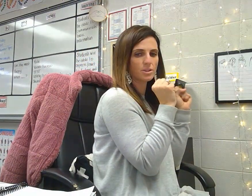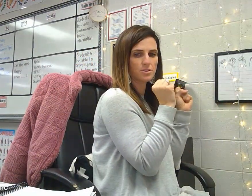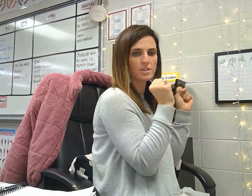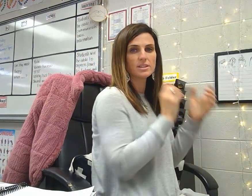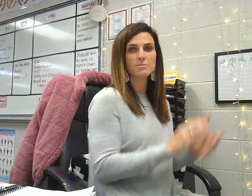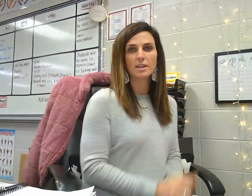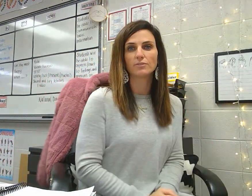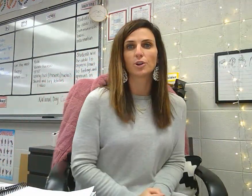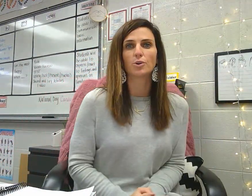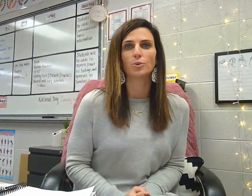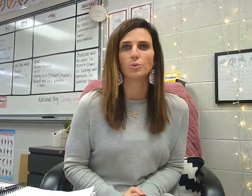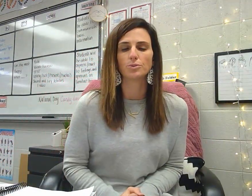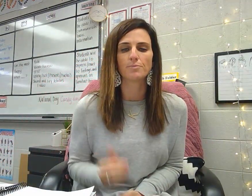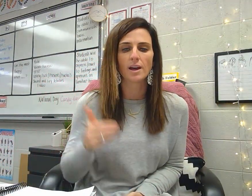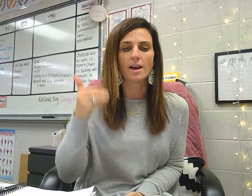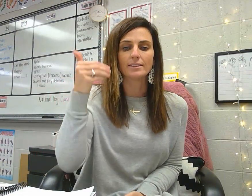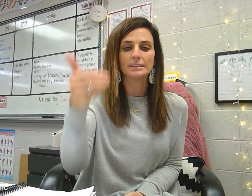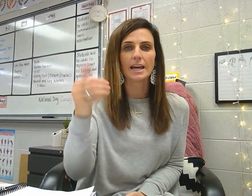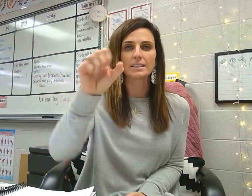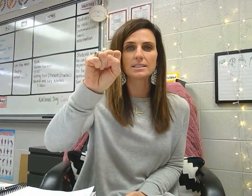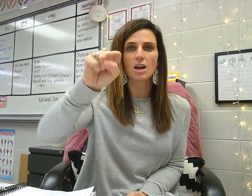also the same sign for cold. Next,